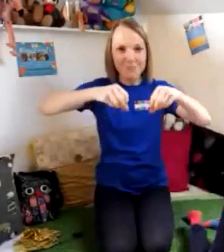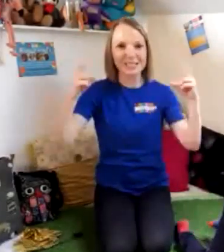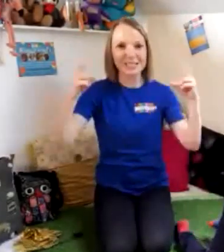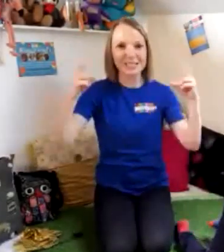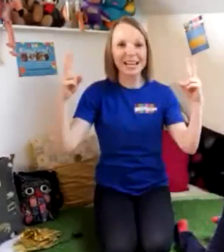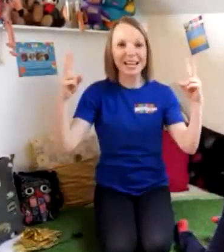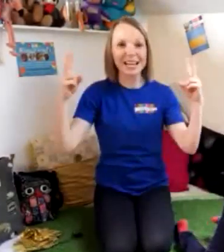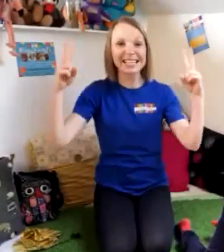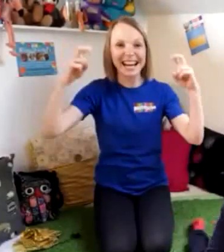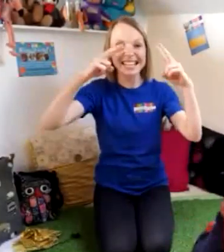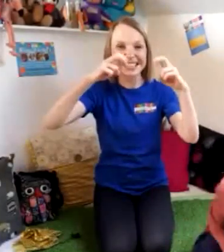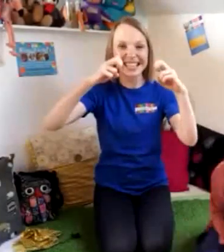a